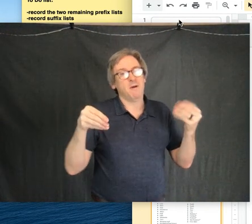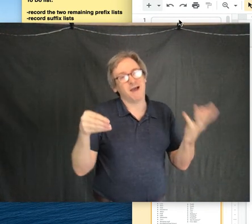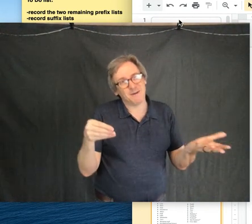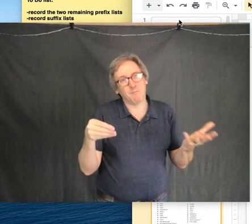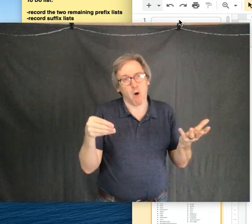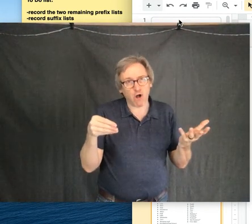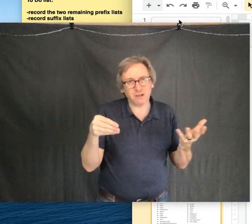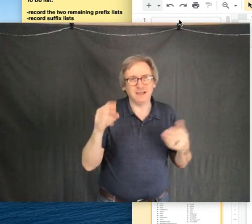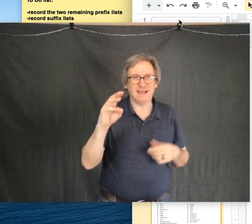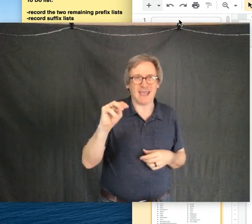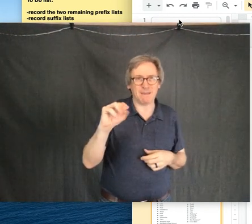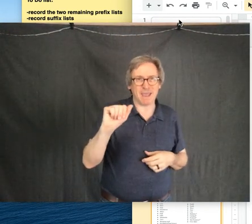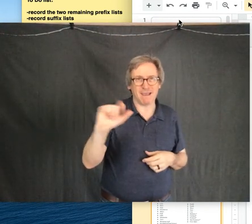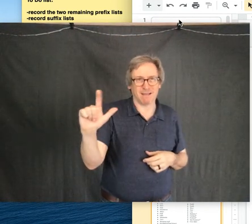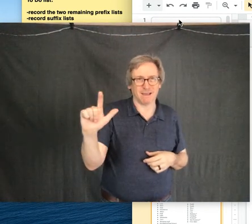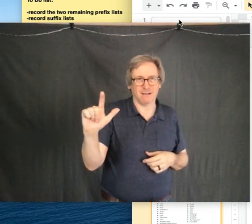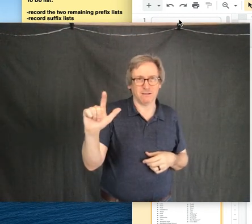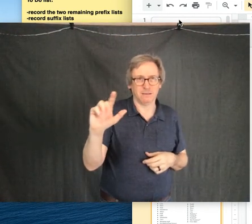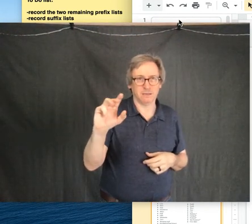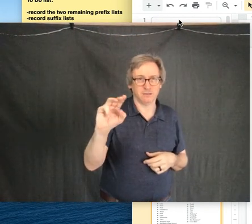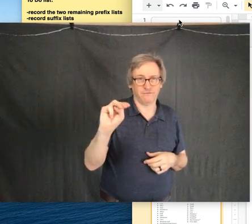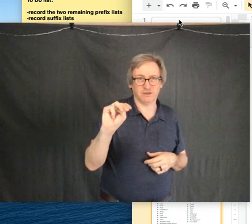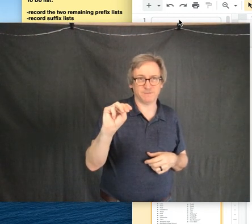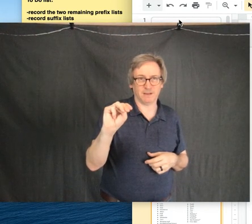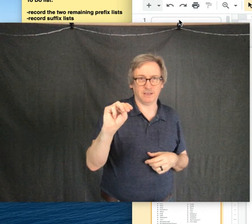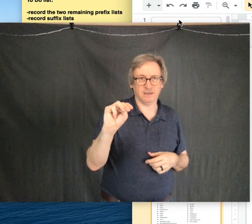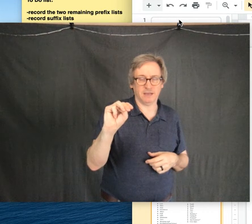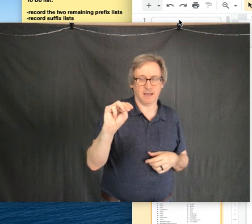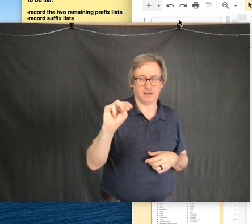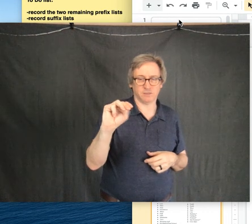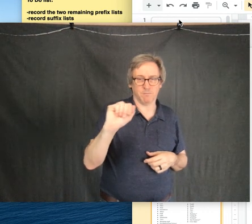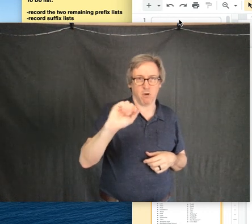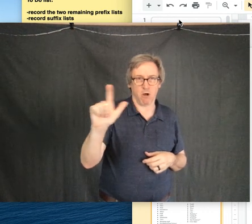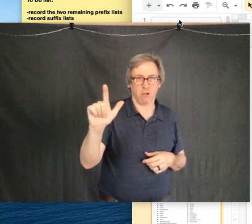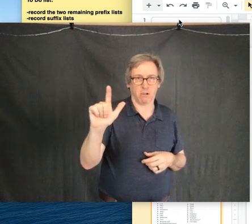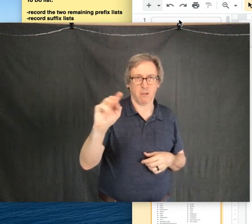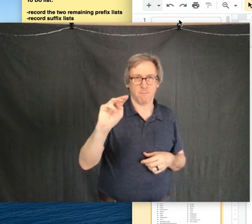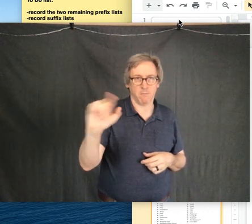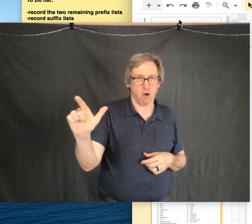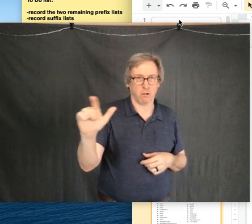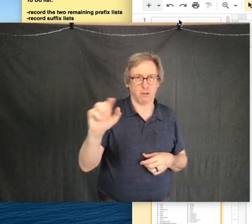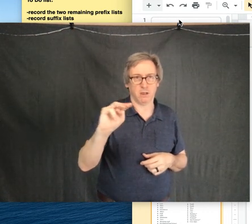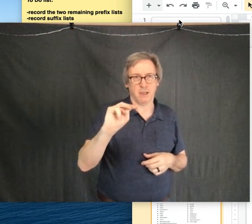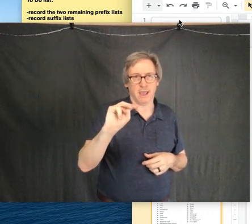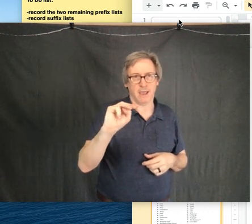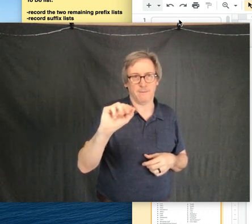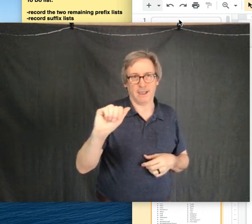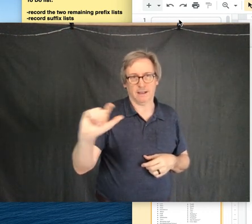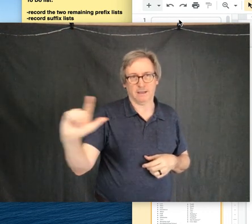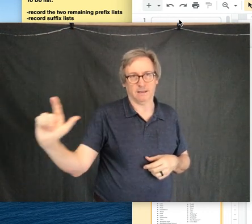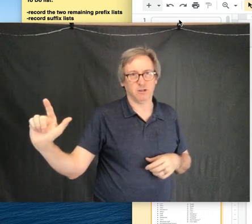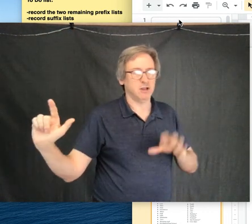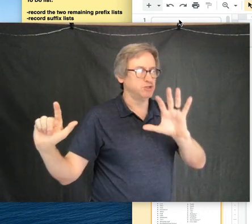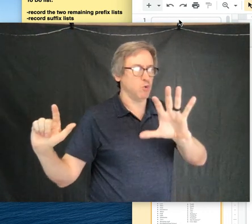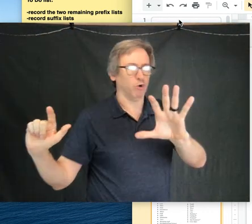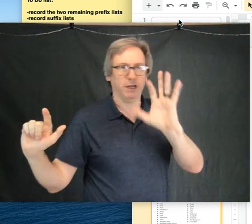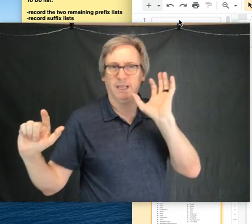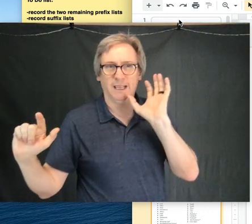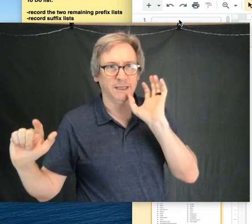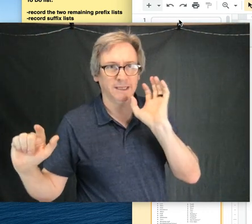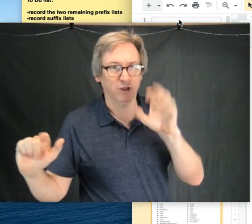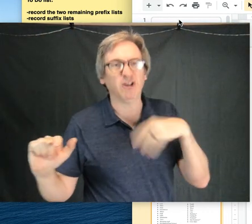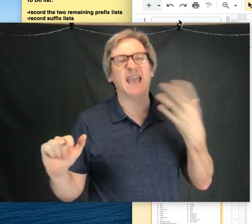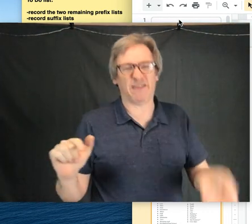Shopping mall, M-A-L-L. Fingerspell it, and it goes mall. Mall. M-A-L-L. Don't